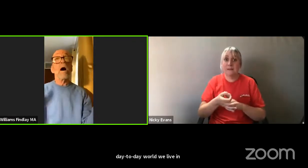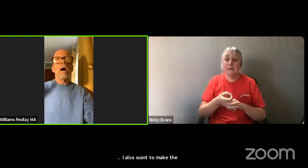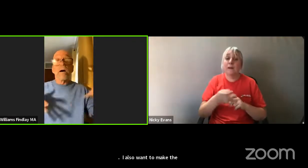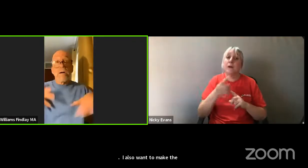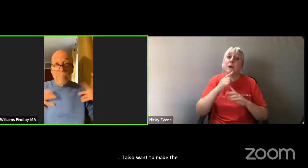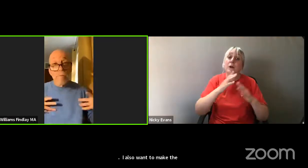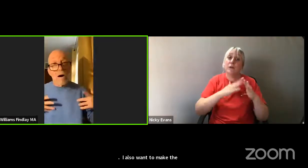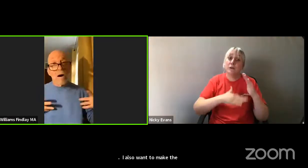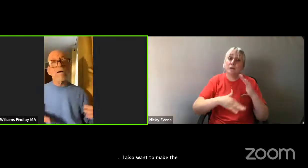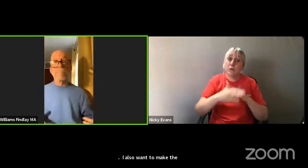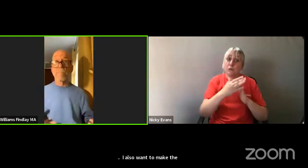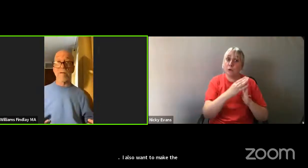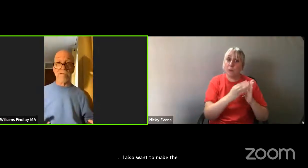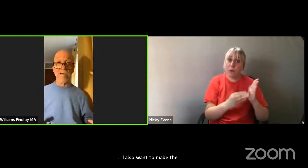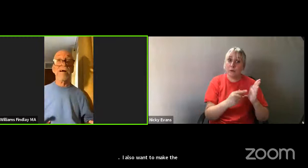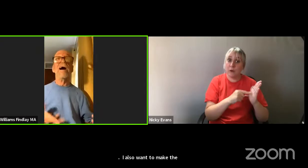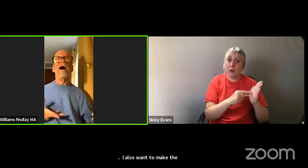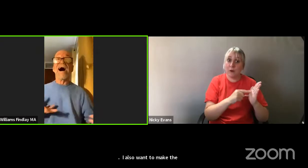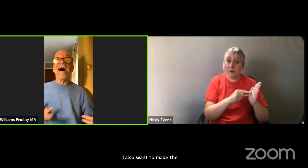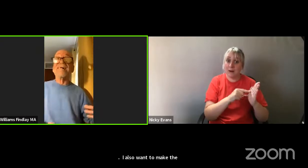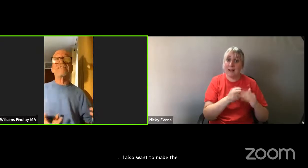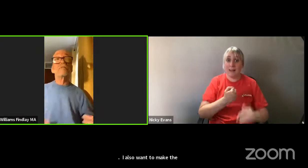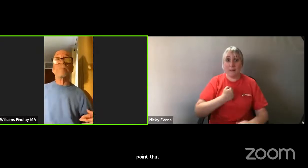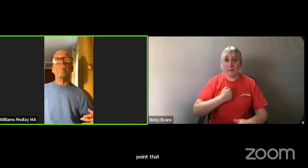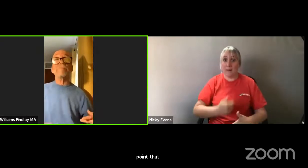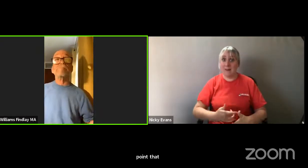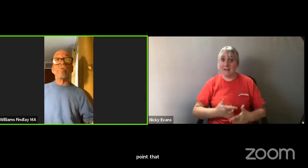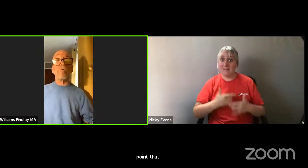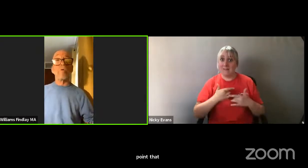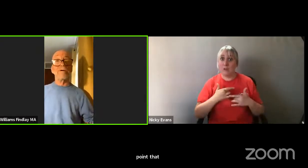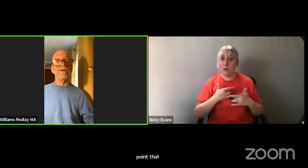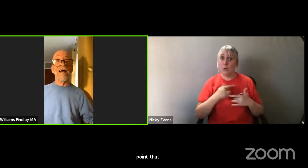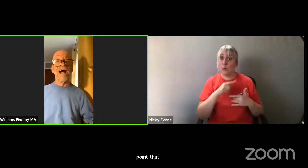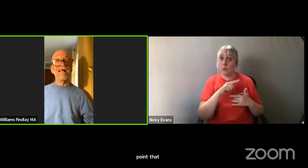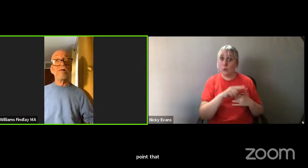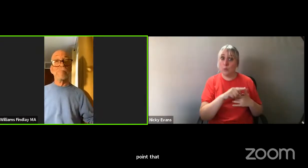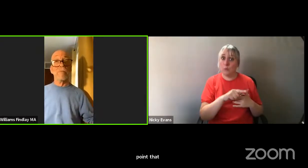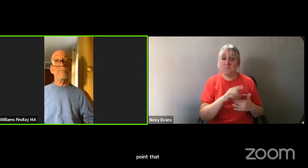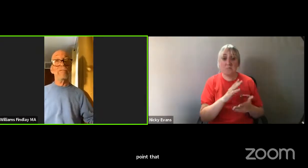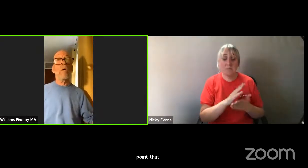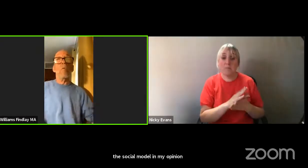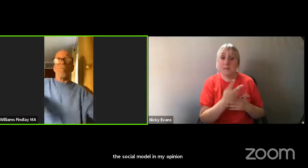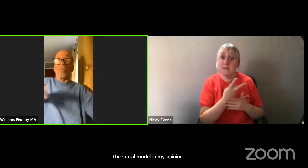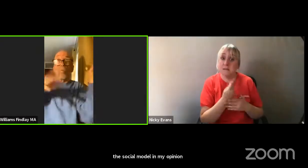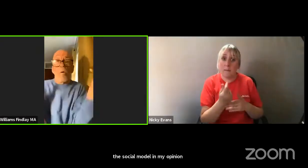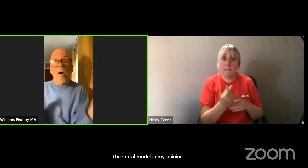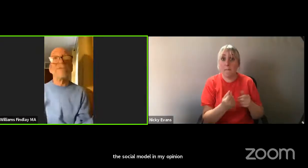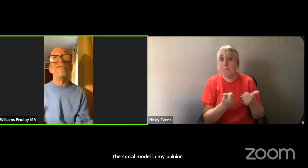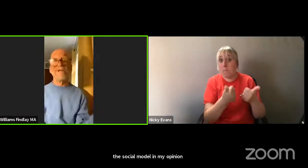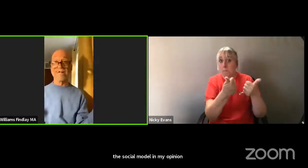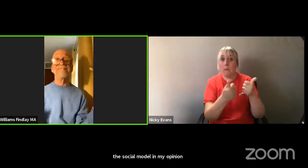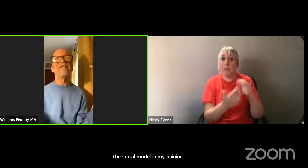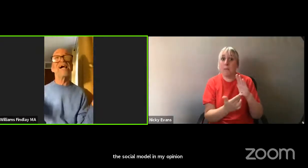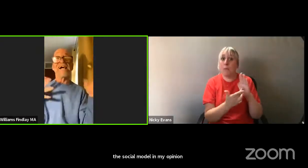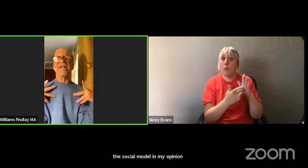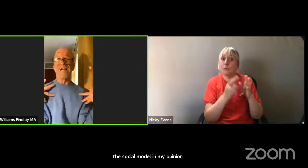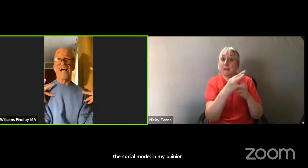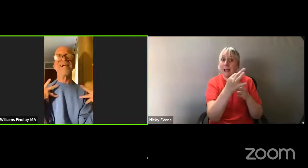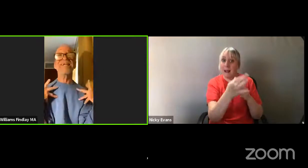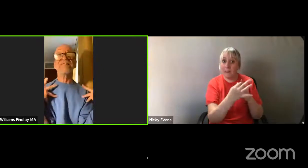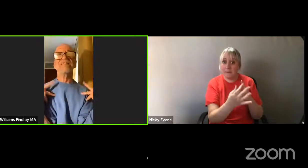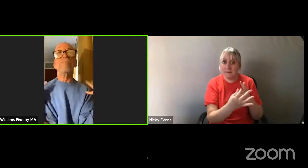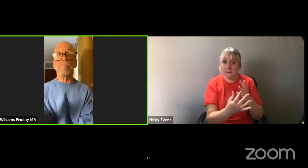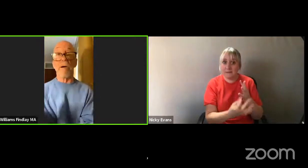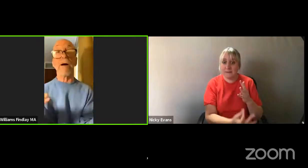model, in my opinion, has two important elements. One is